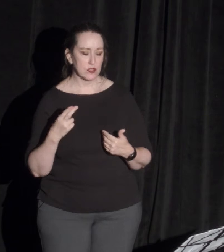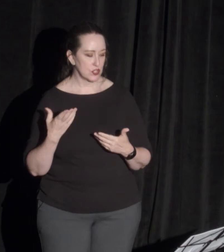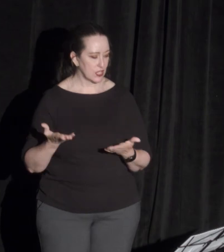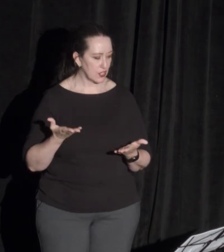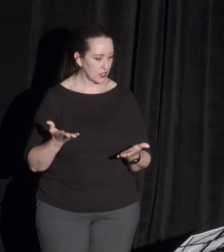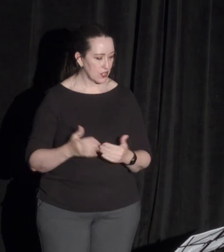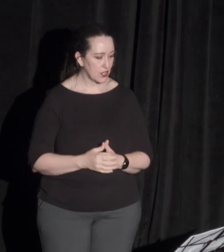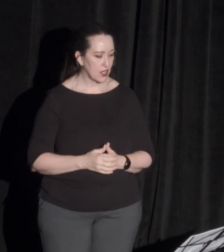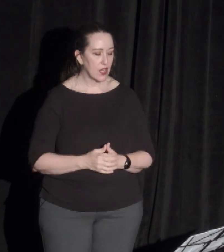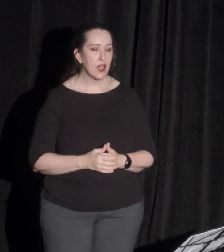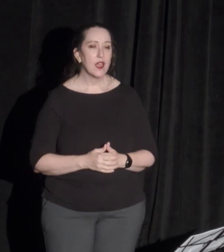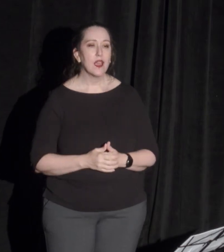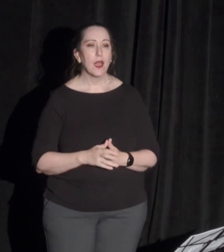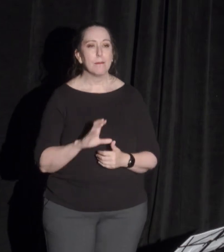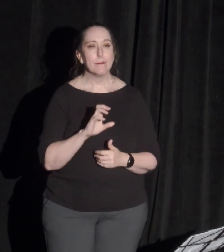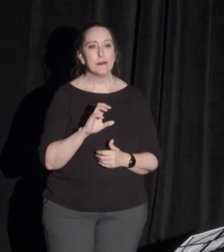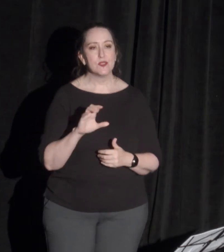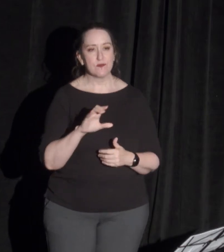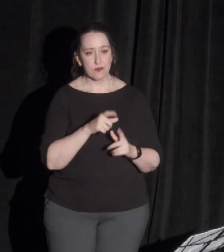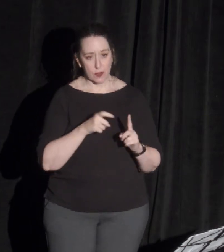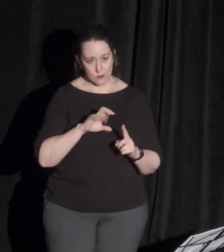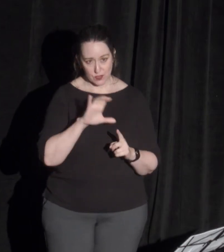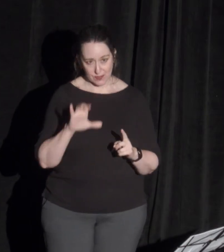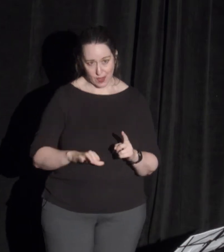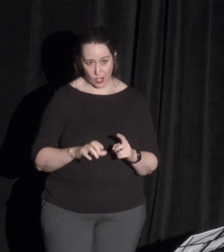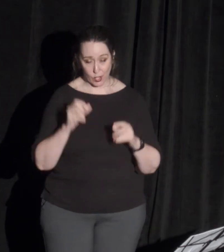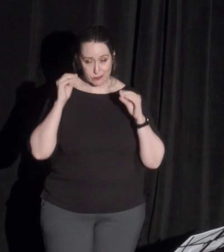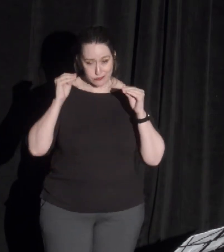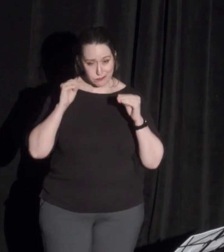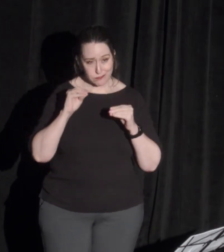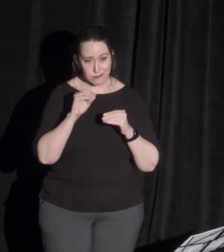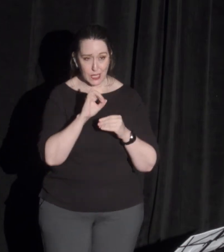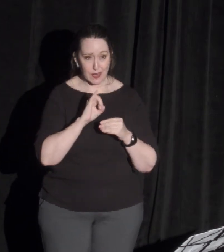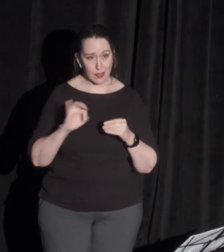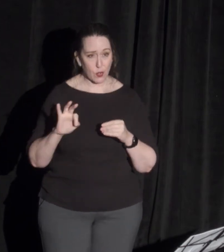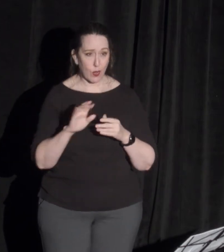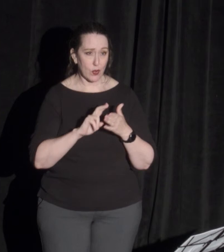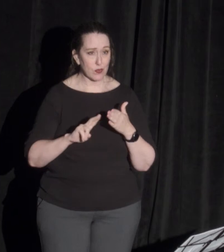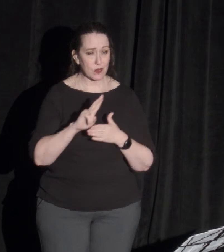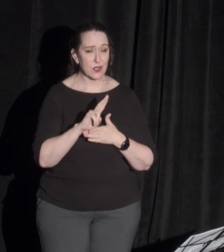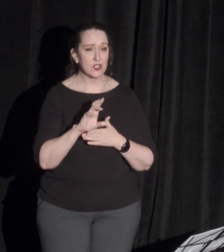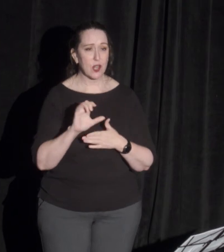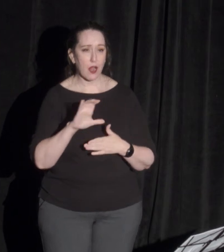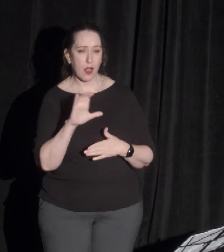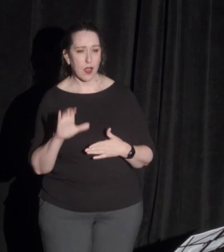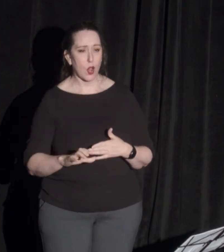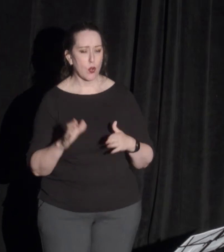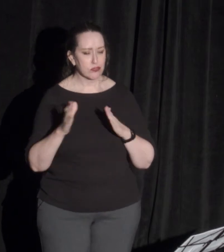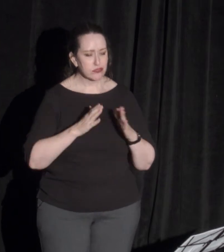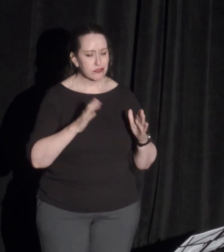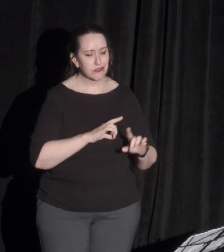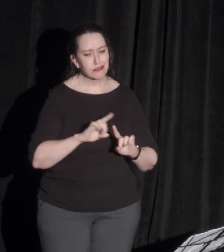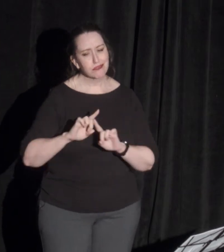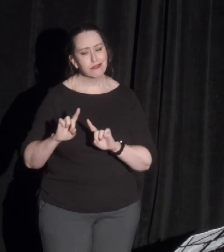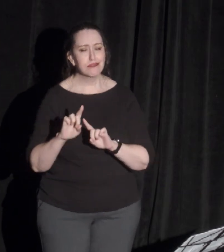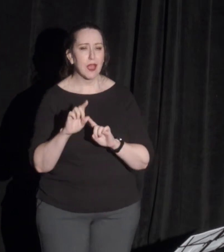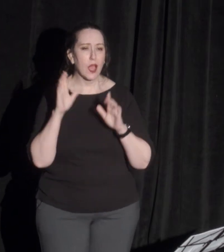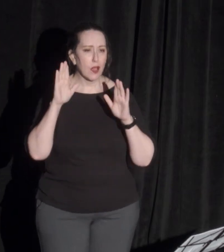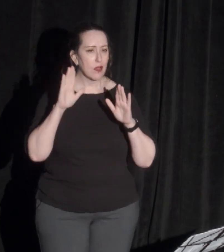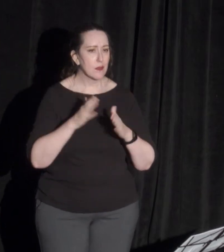is a Chicago local, a professor at the University of Illinois at Chicago, and the organizer of many incredible things, such as the